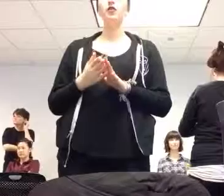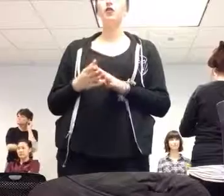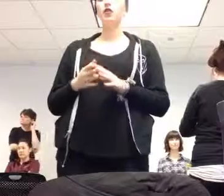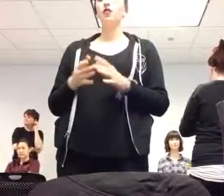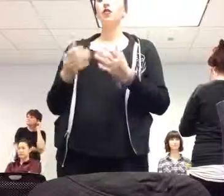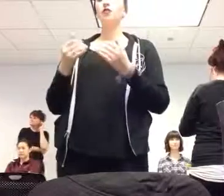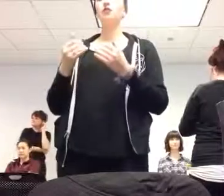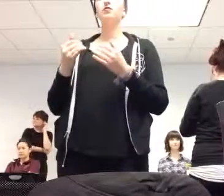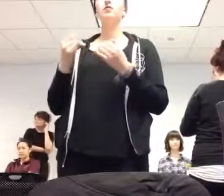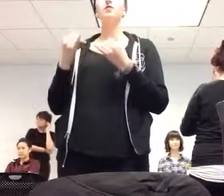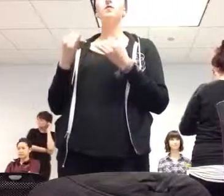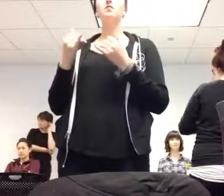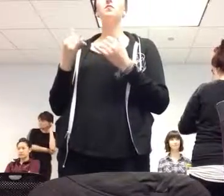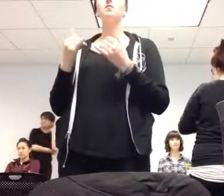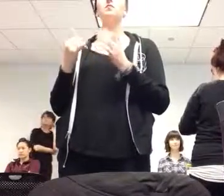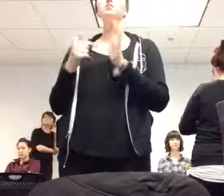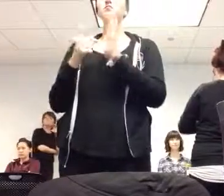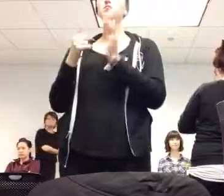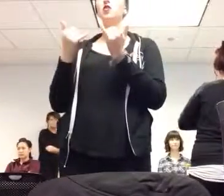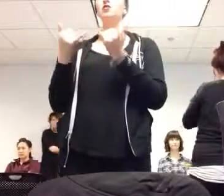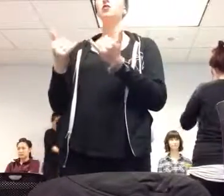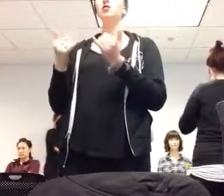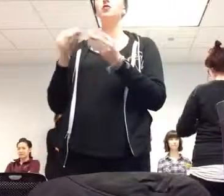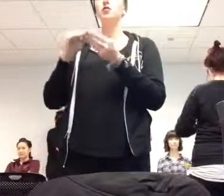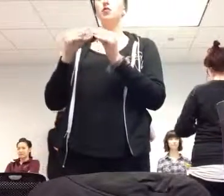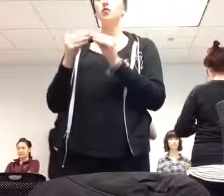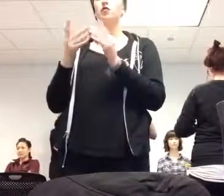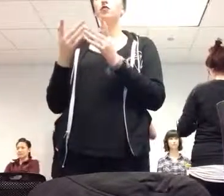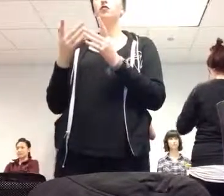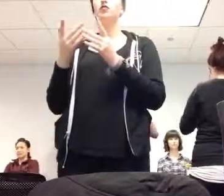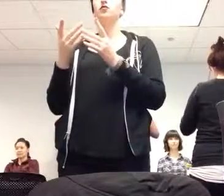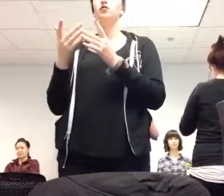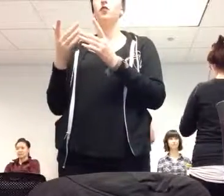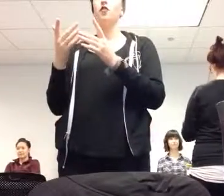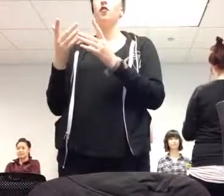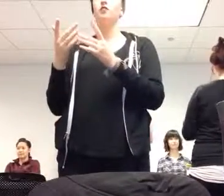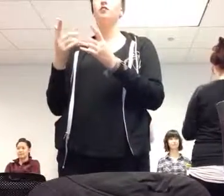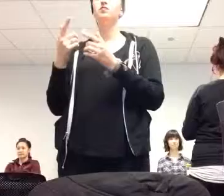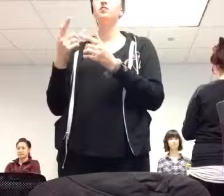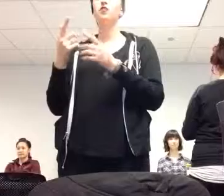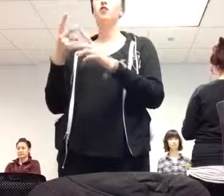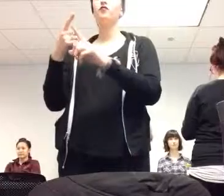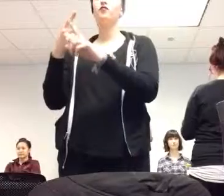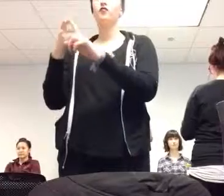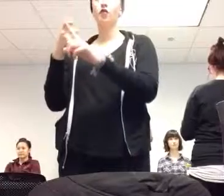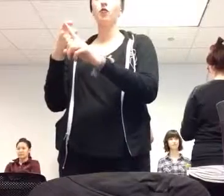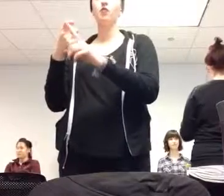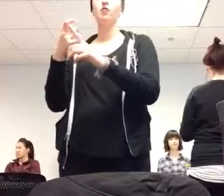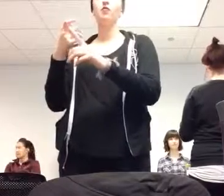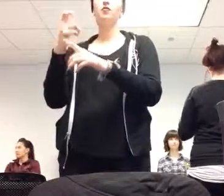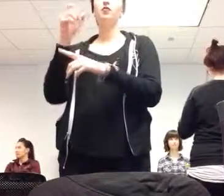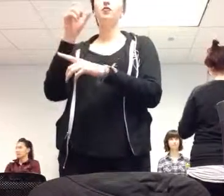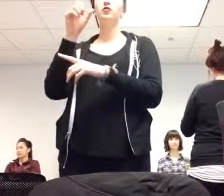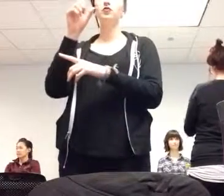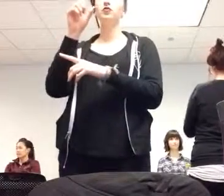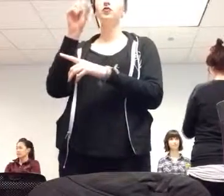World War II to the United Nations. Since these were released in